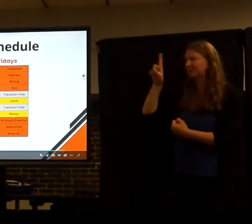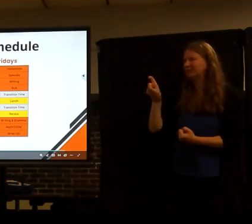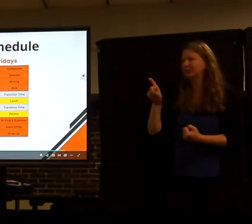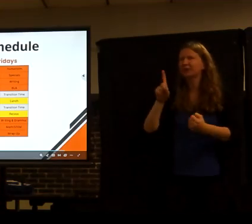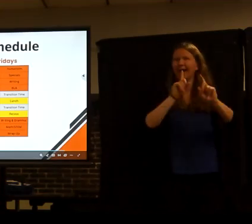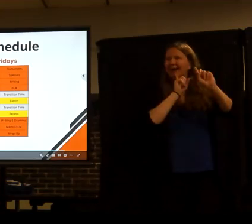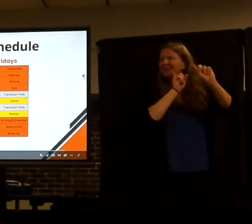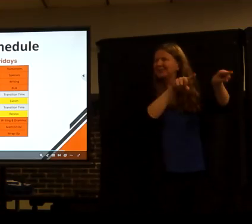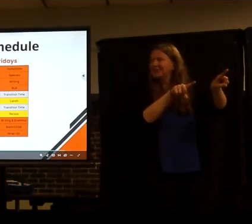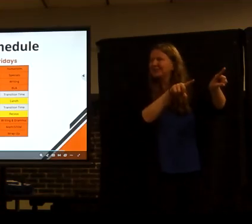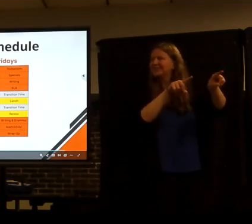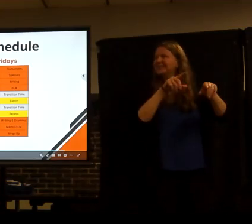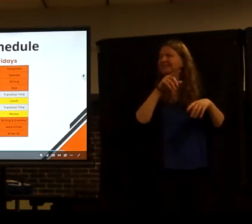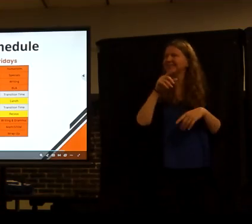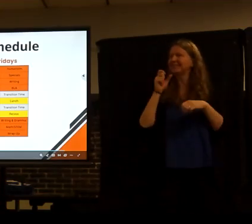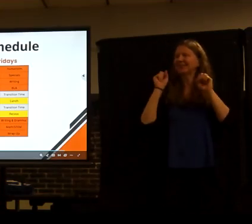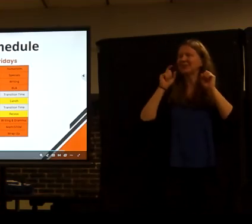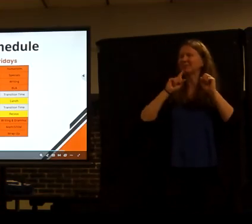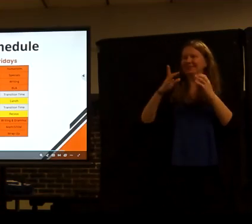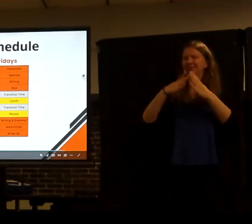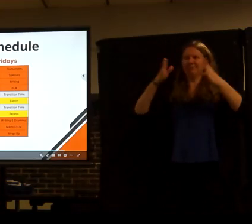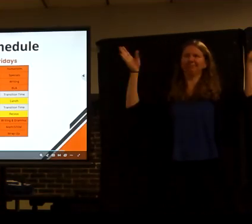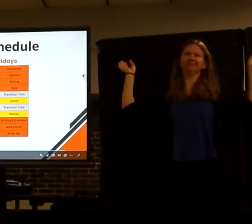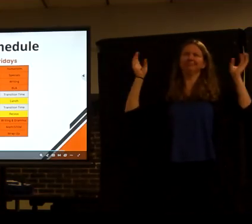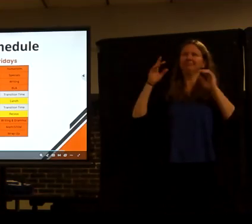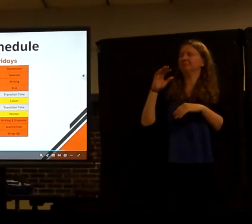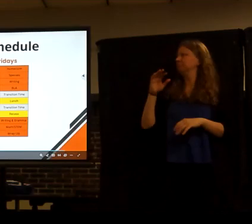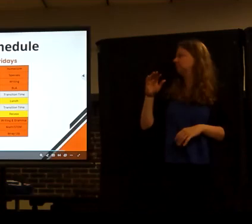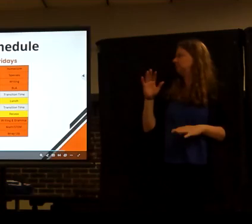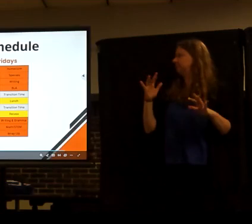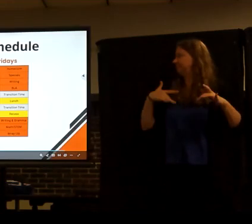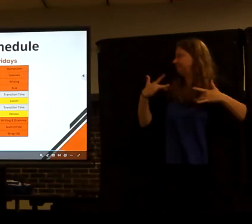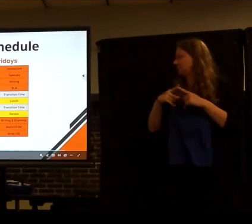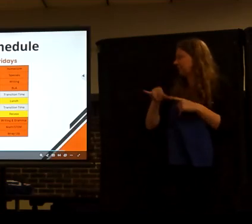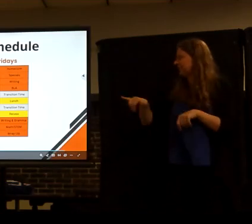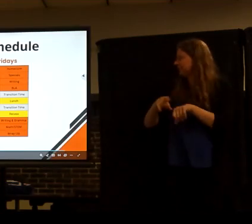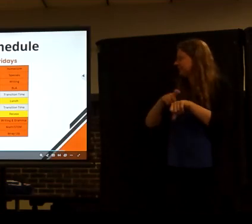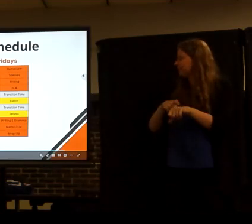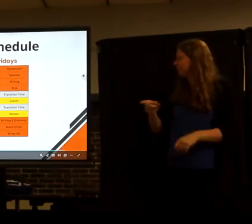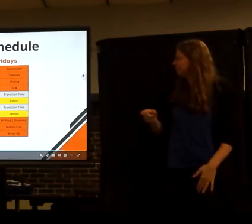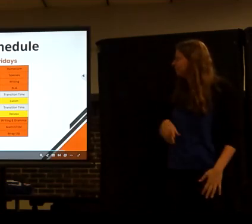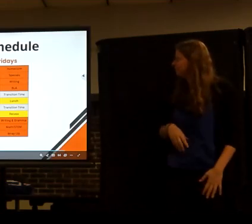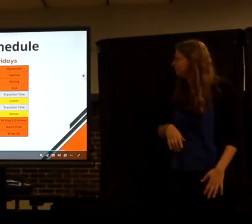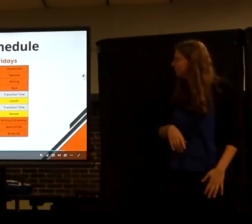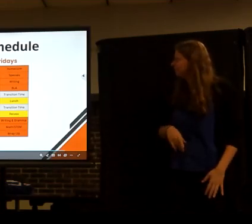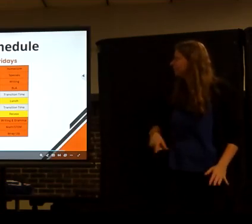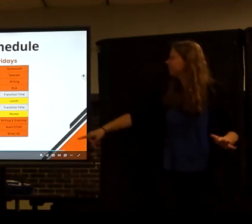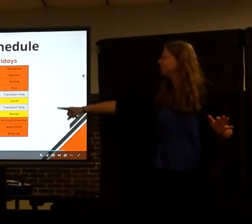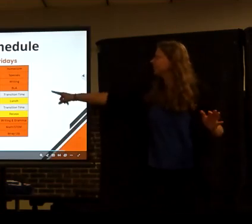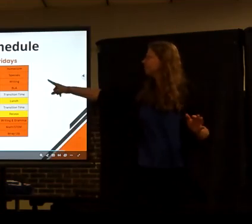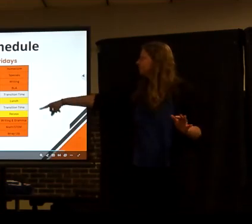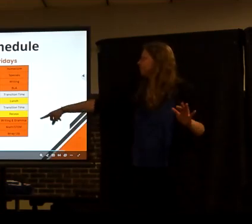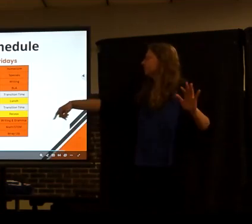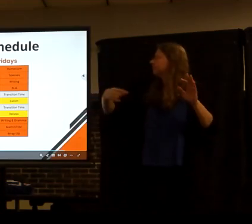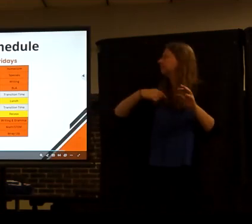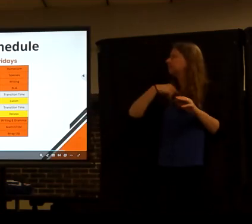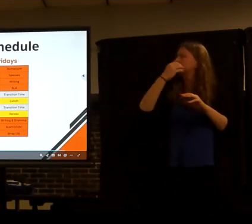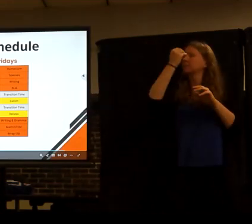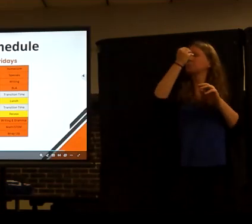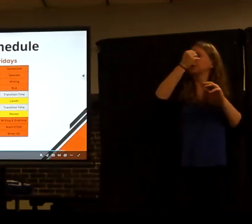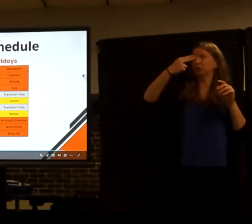watch something in ASL and respond, it doesn't just cover that. It covers different pieces of